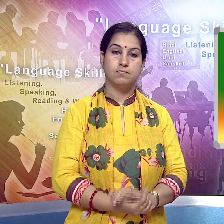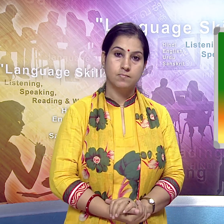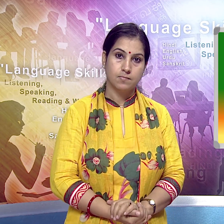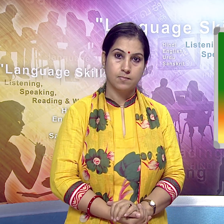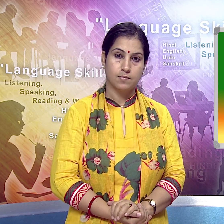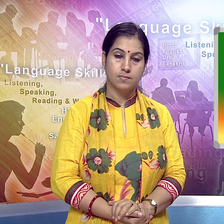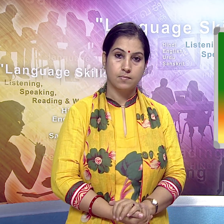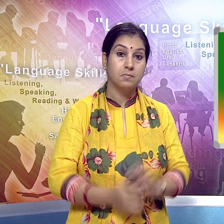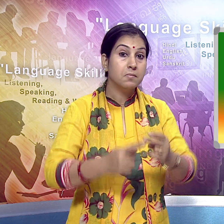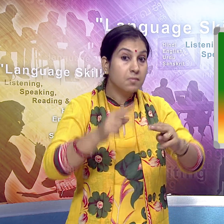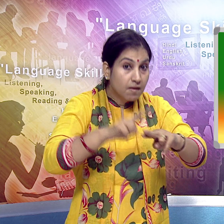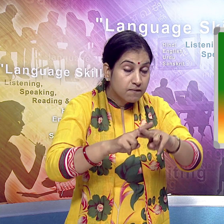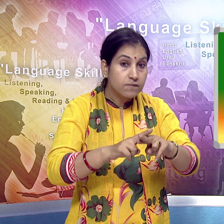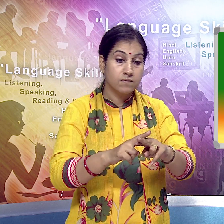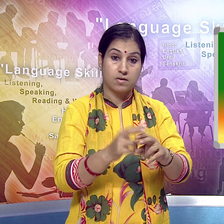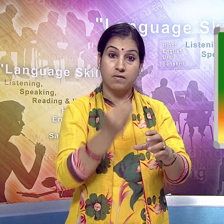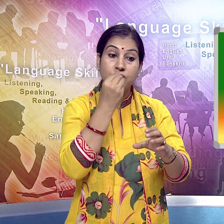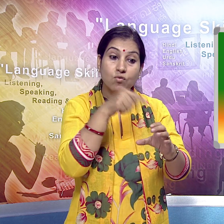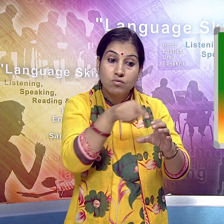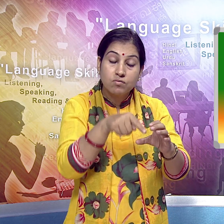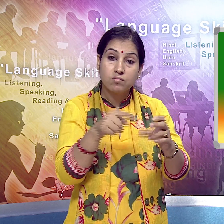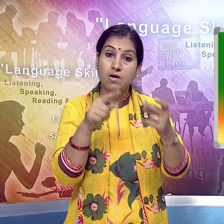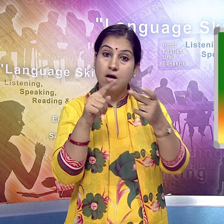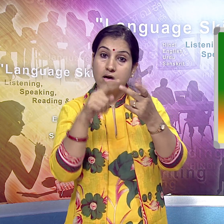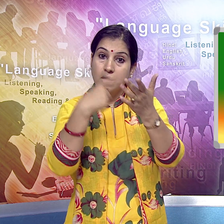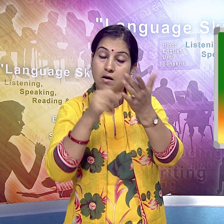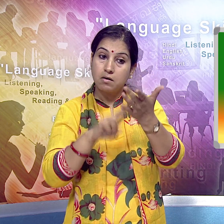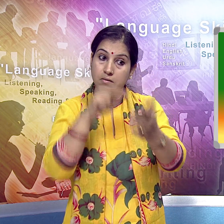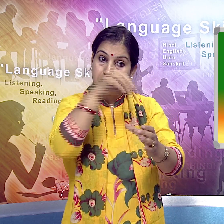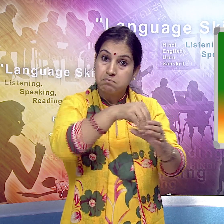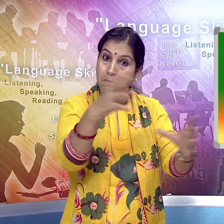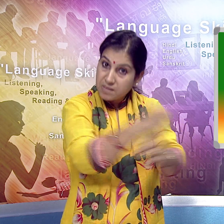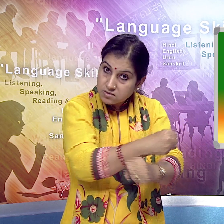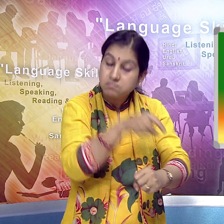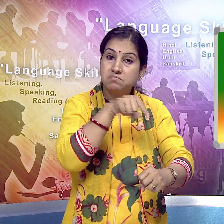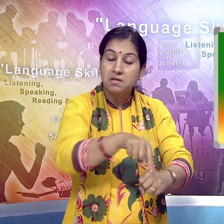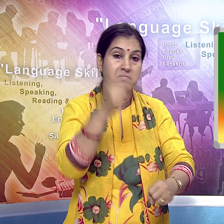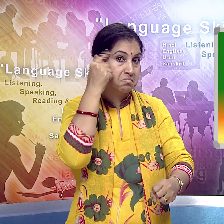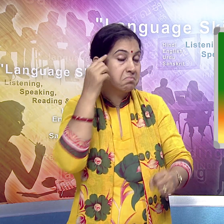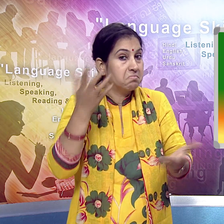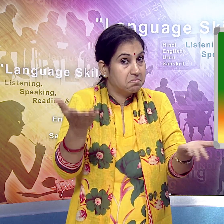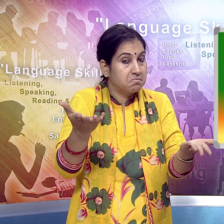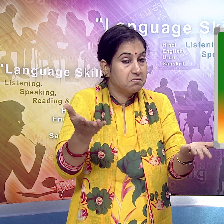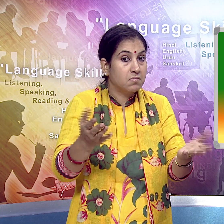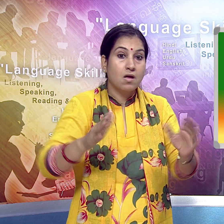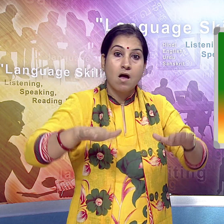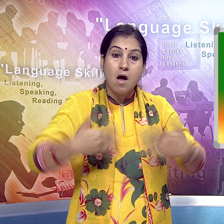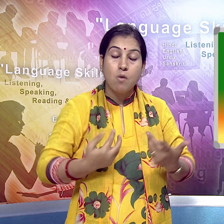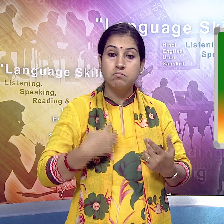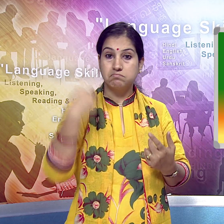If iron is not present in our food, then you can think of how you will look and